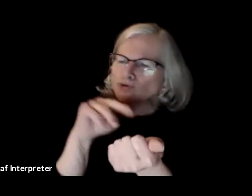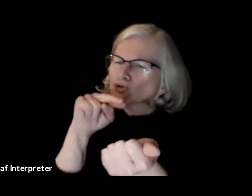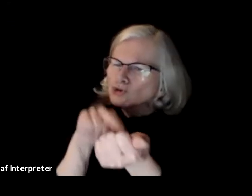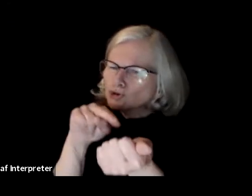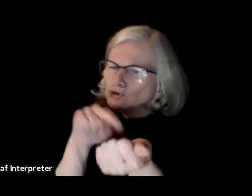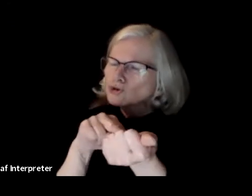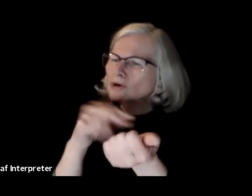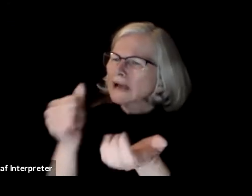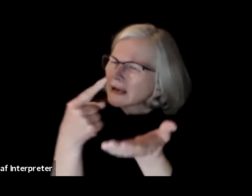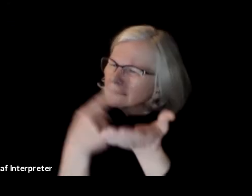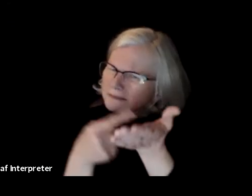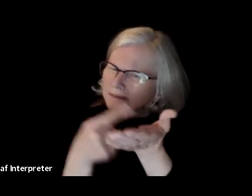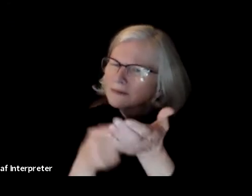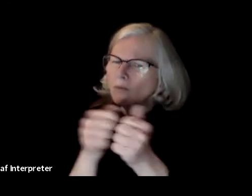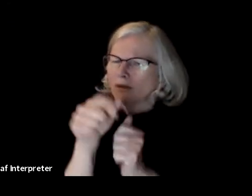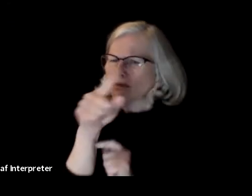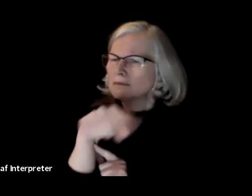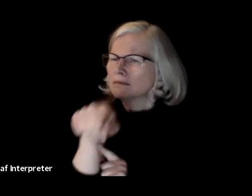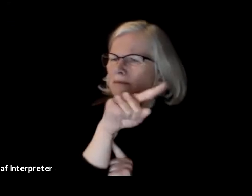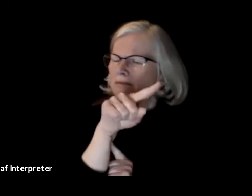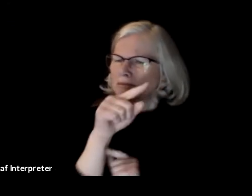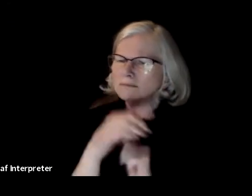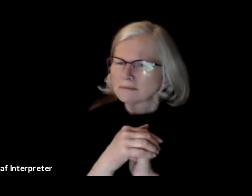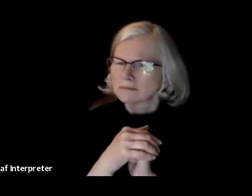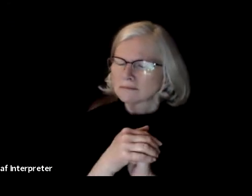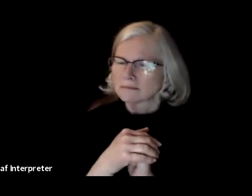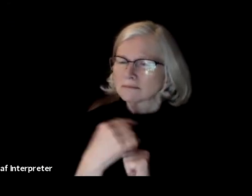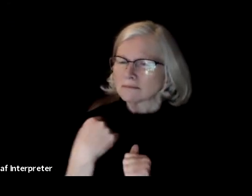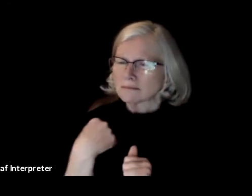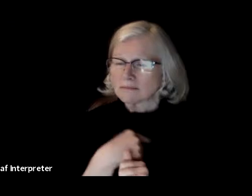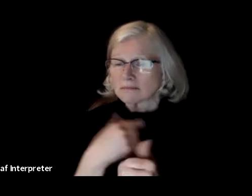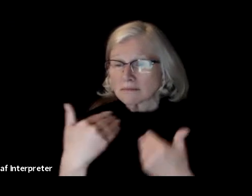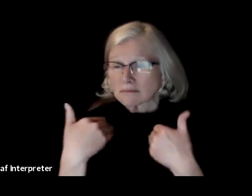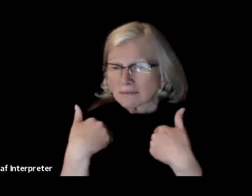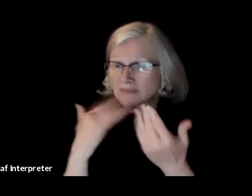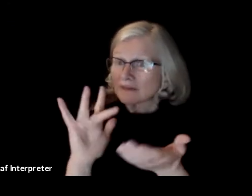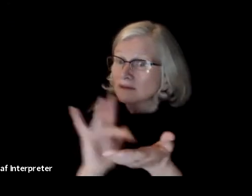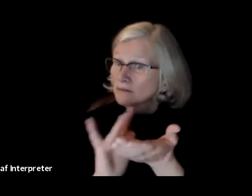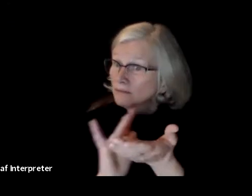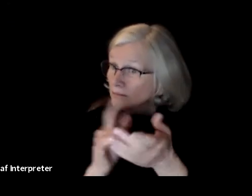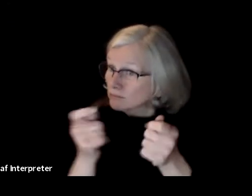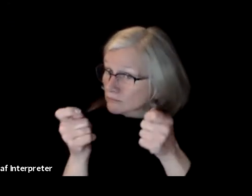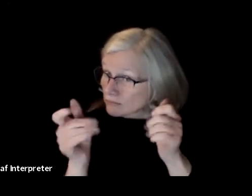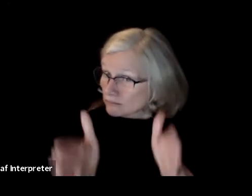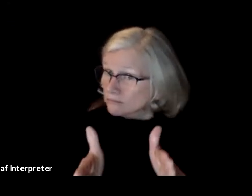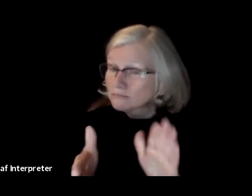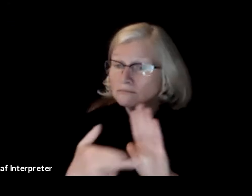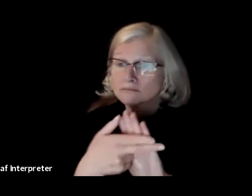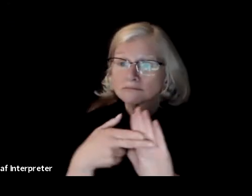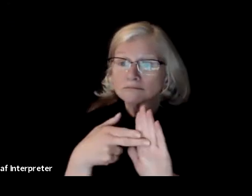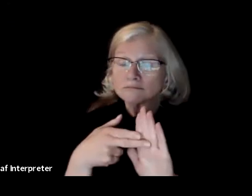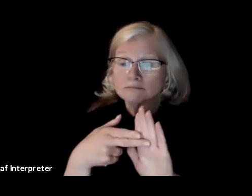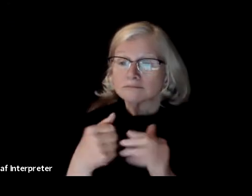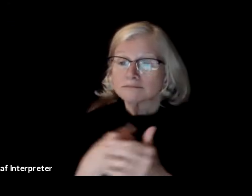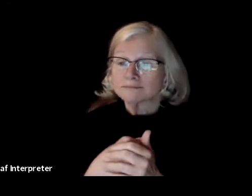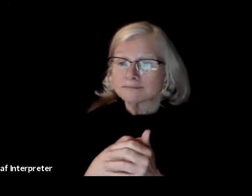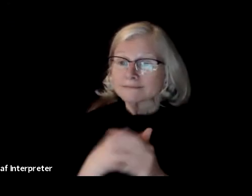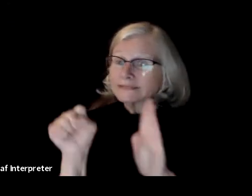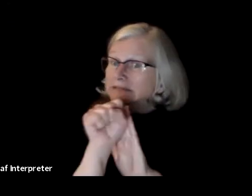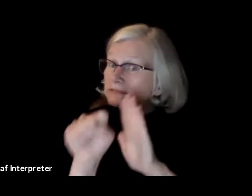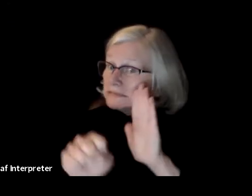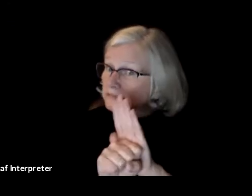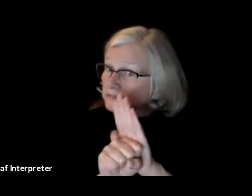have enlisted our own medical directors for our settings to share information. We've made use of state and national